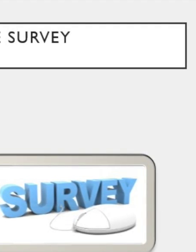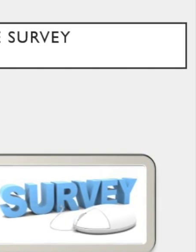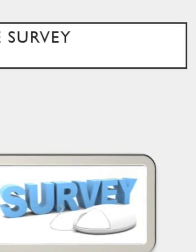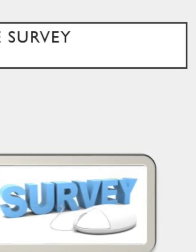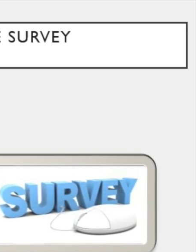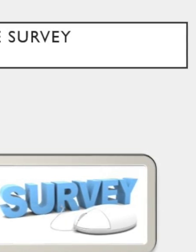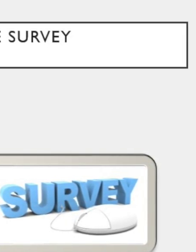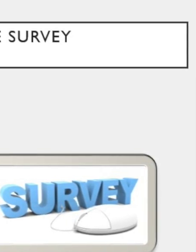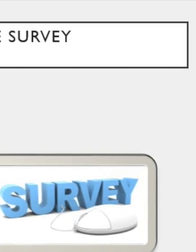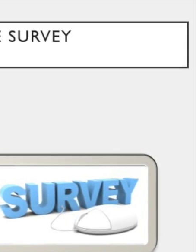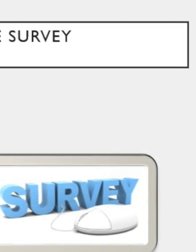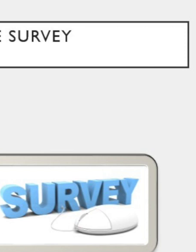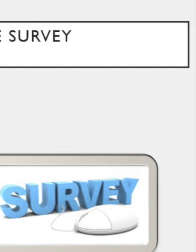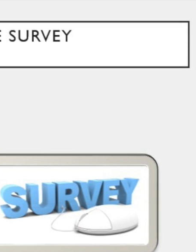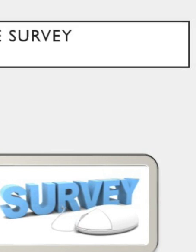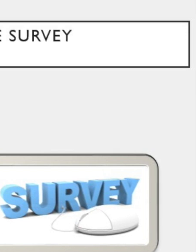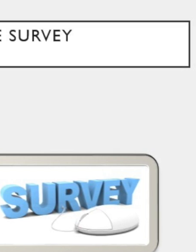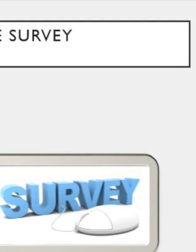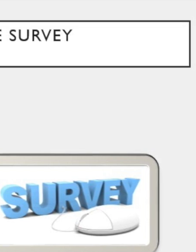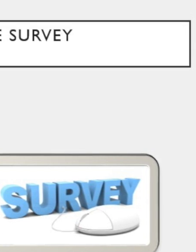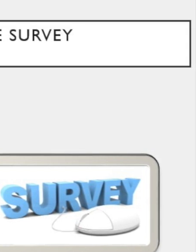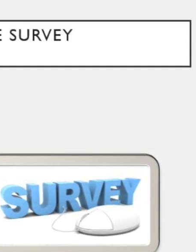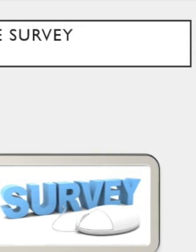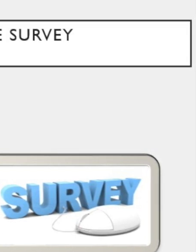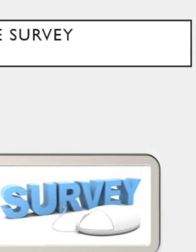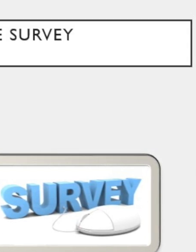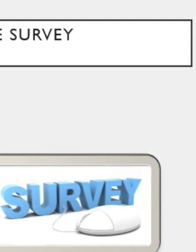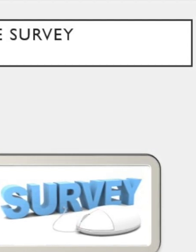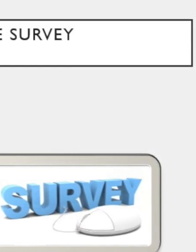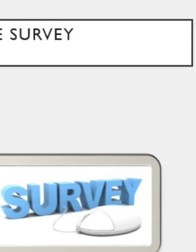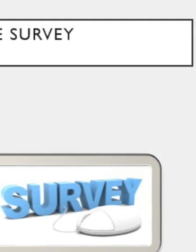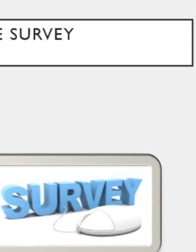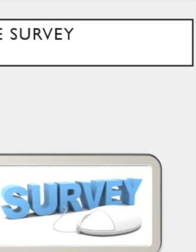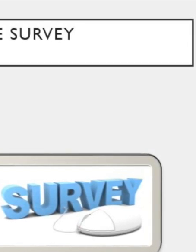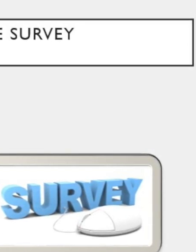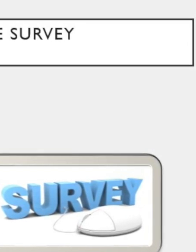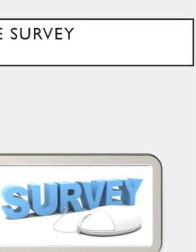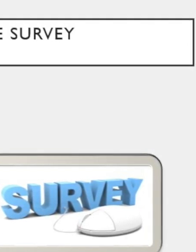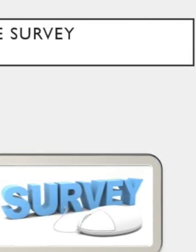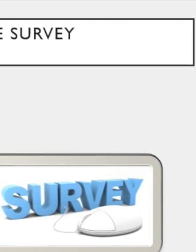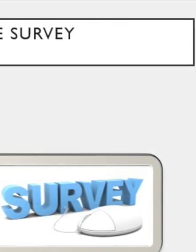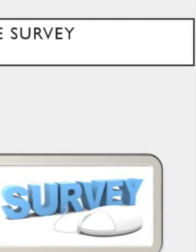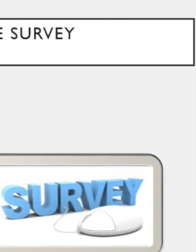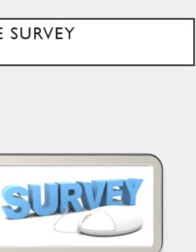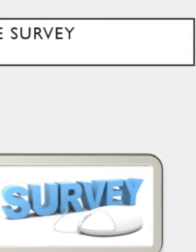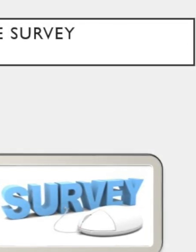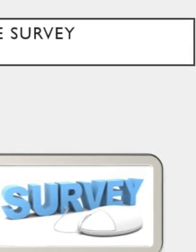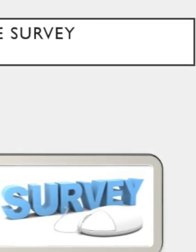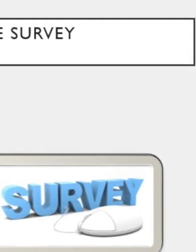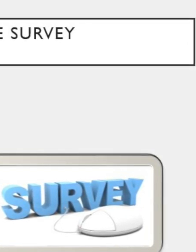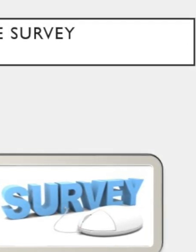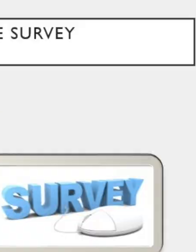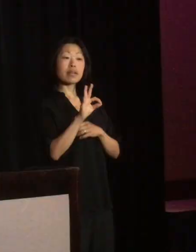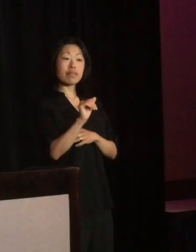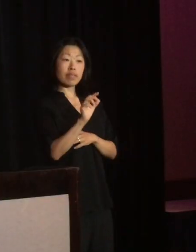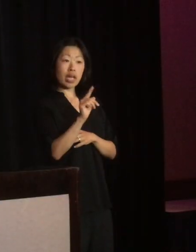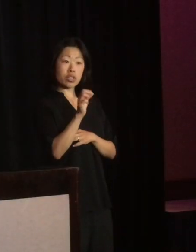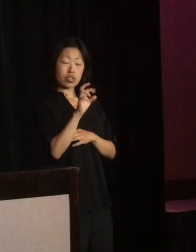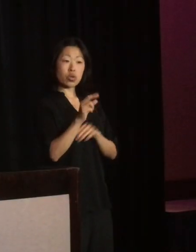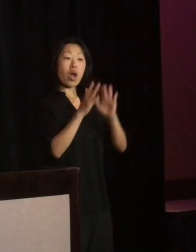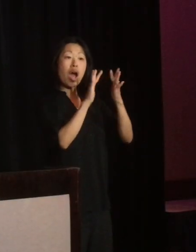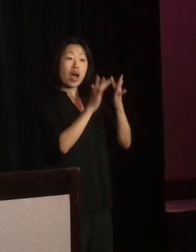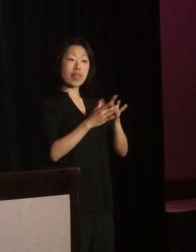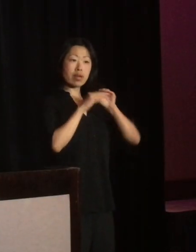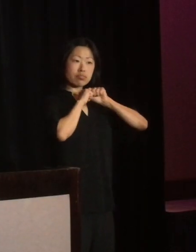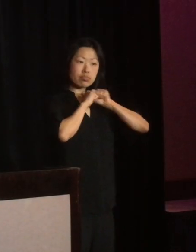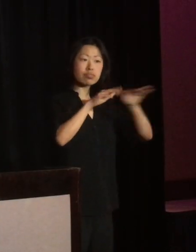heritage, depression, some suicidal behaviors, other sort of known risk factors. This was distributed